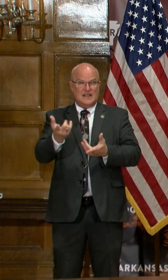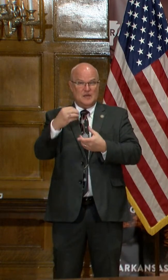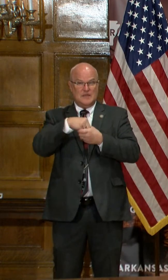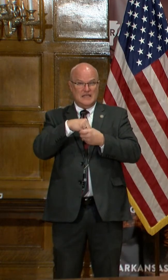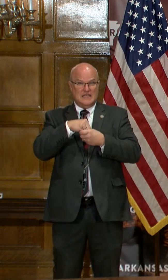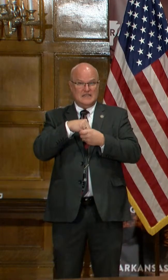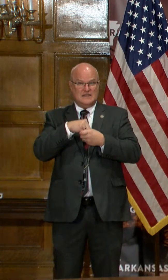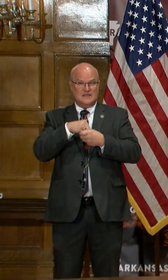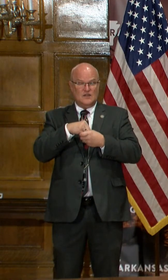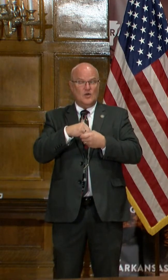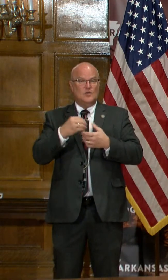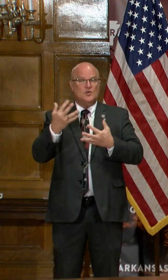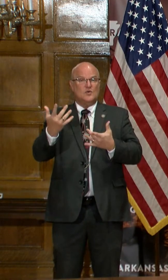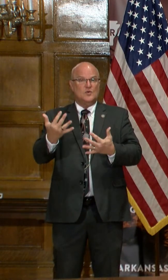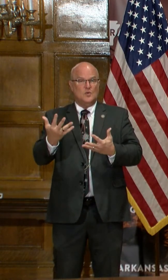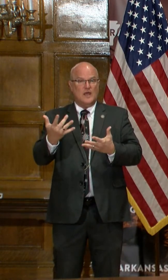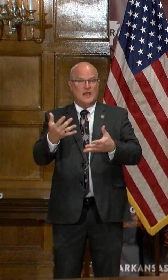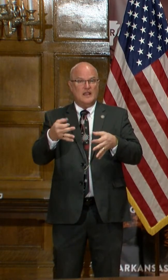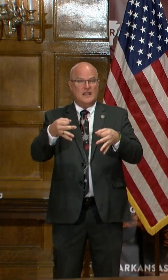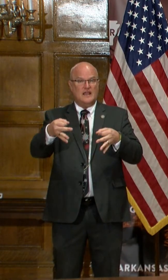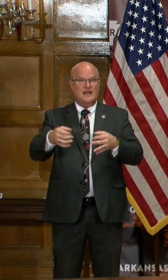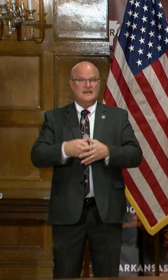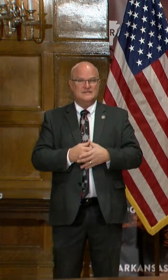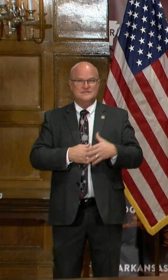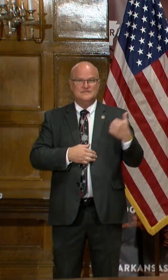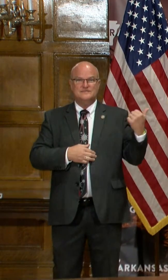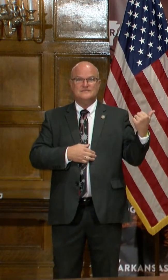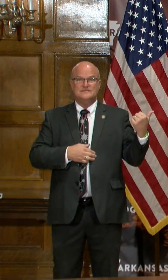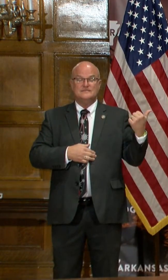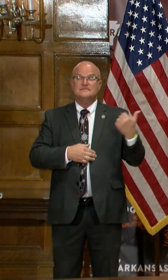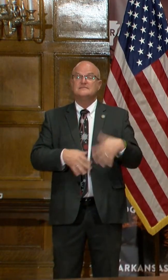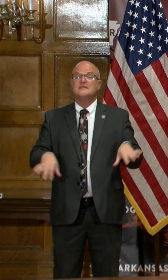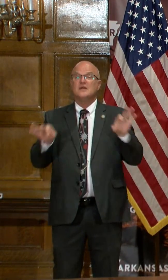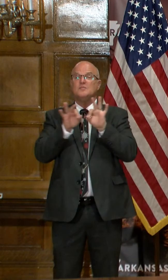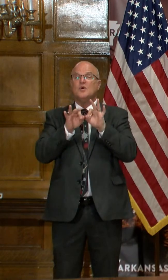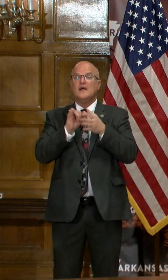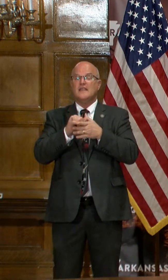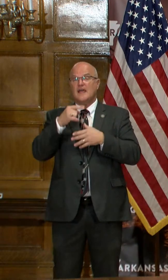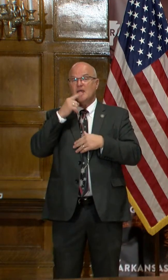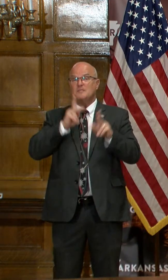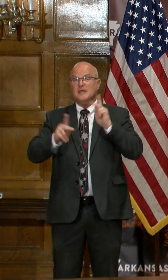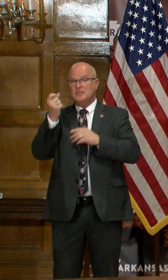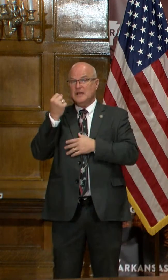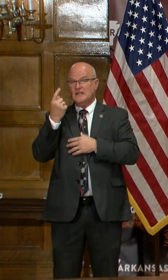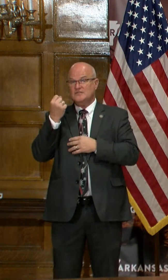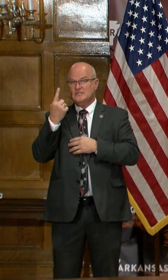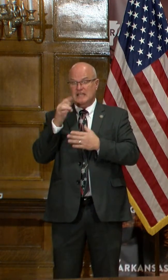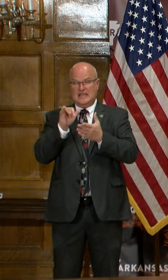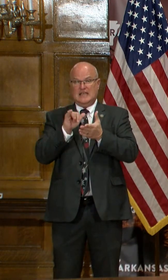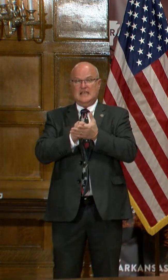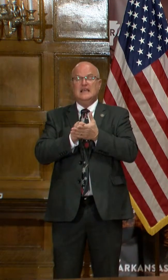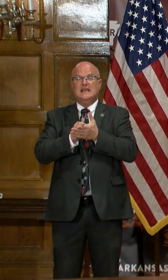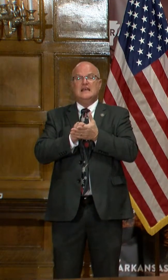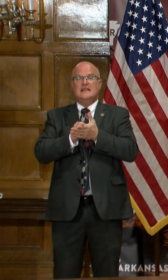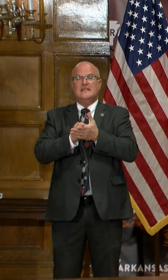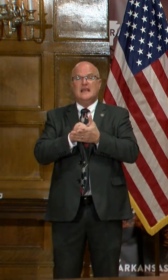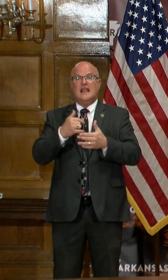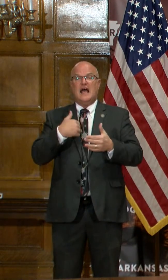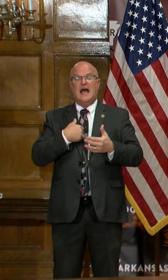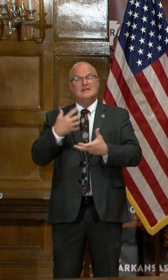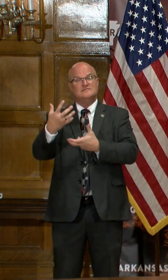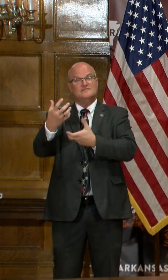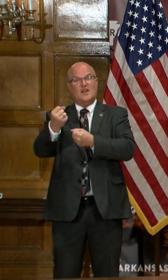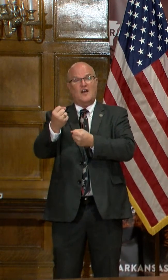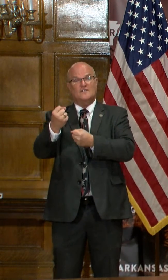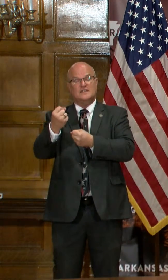in, or are you going to wait? Well, it is very important that the public understand that I have